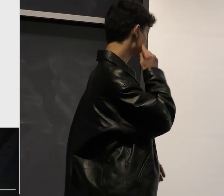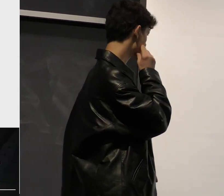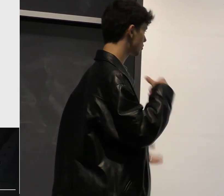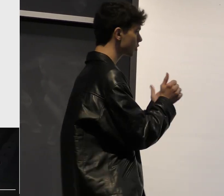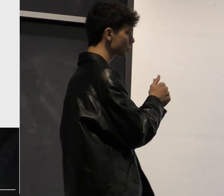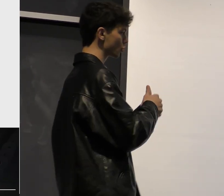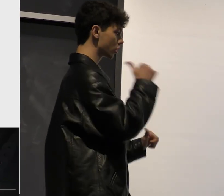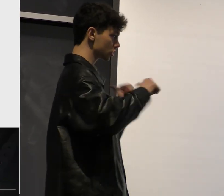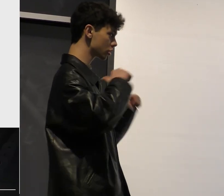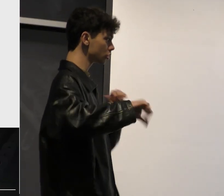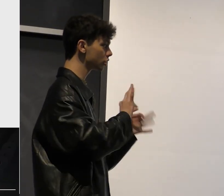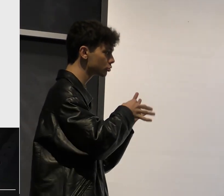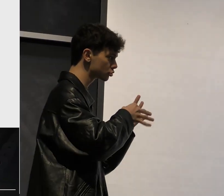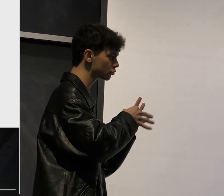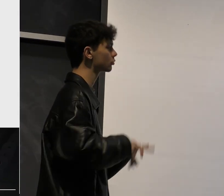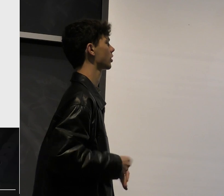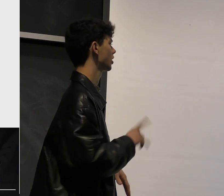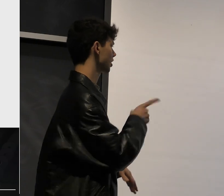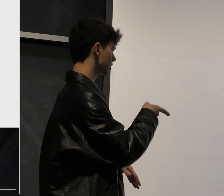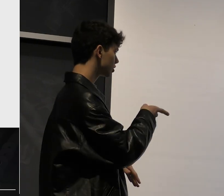I'm wondering, your experience with theatrical interpreting.